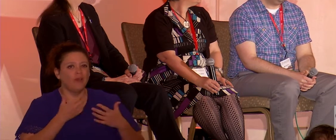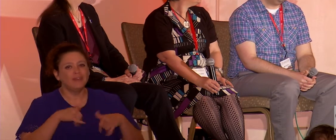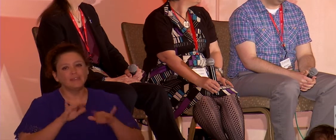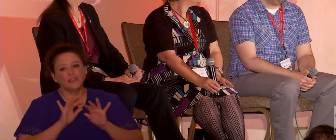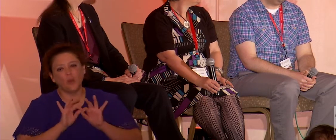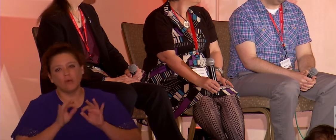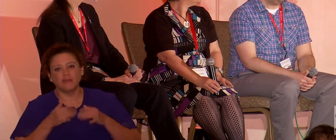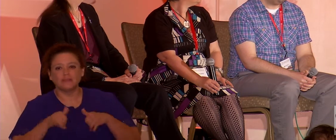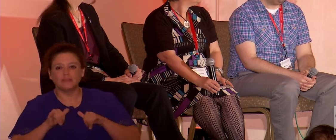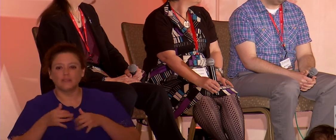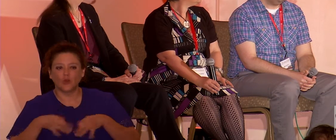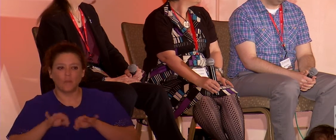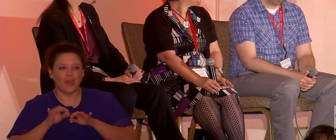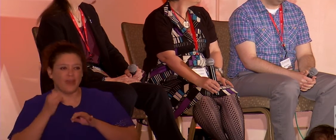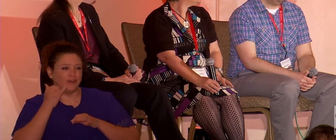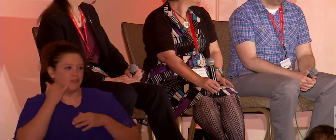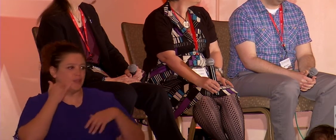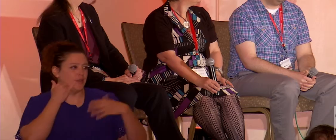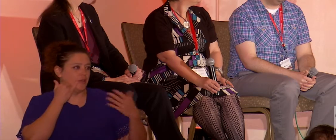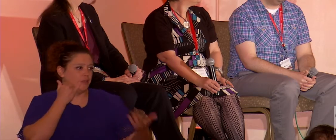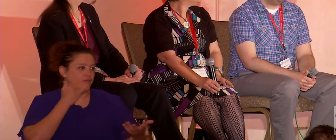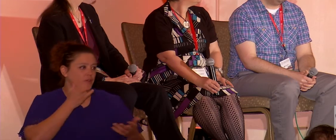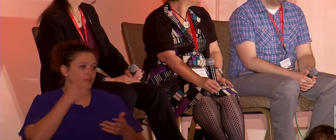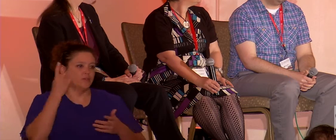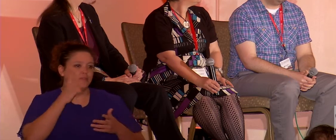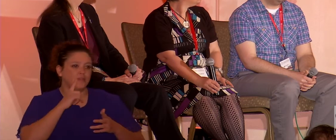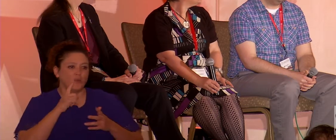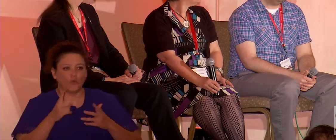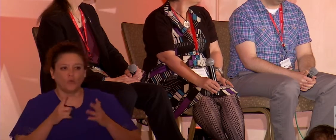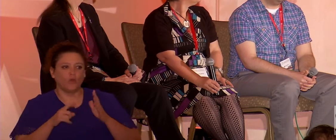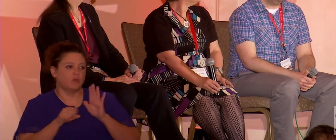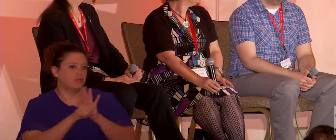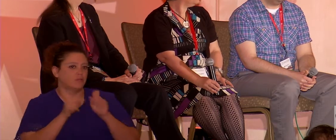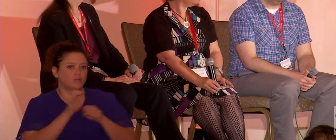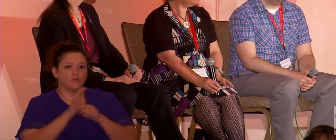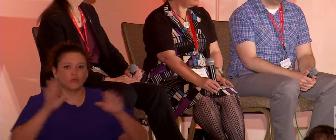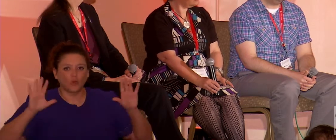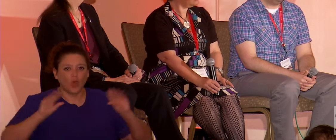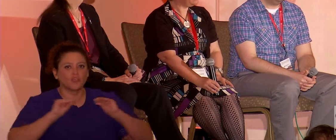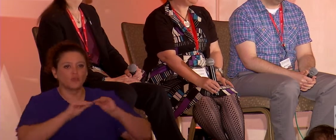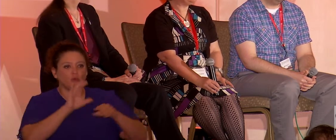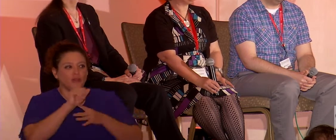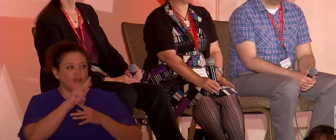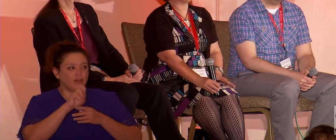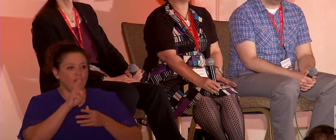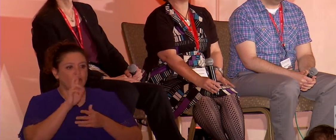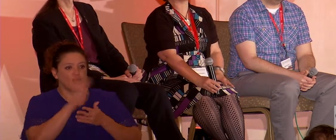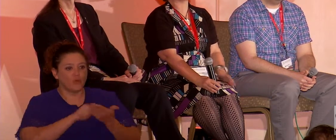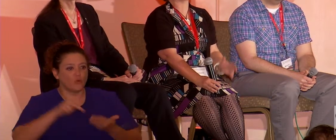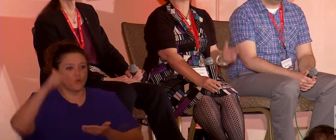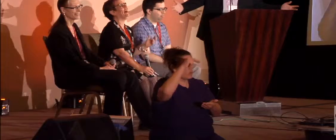some guy was nailed to a cross and then put in a cave and then rose from the dead? Happy Easter, everyone.